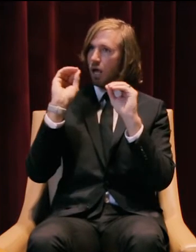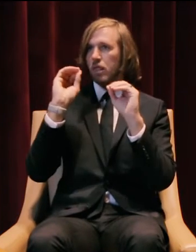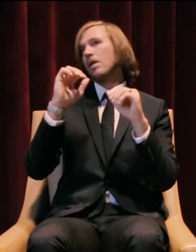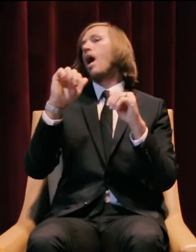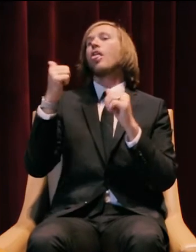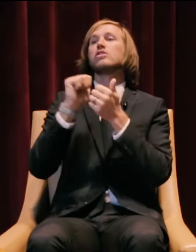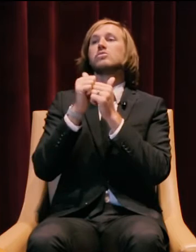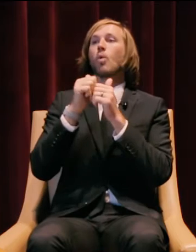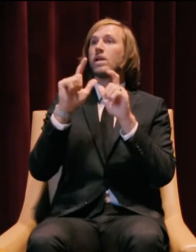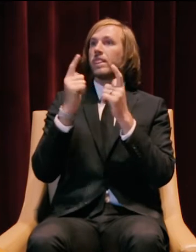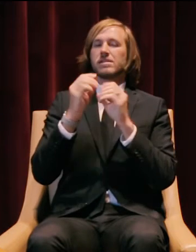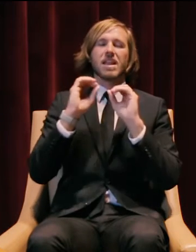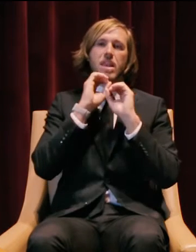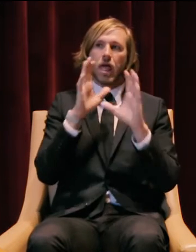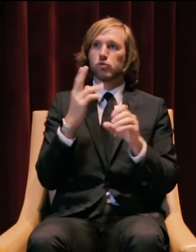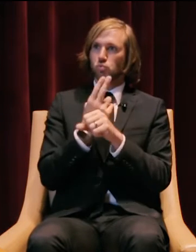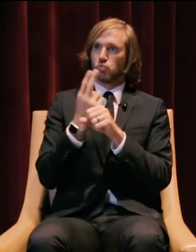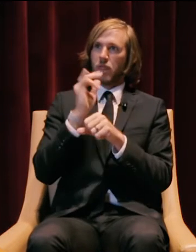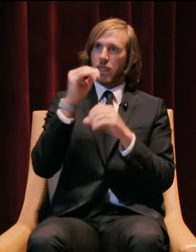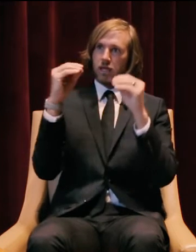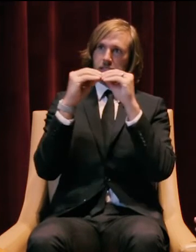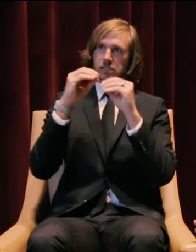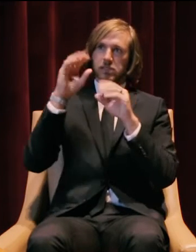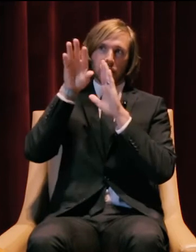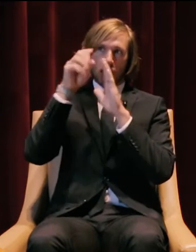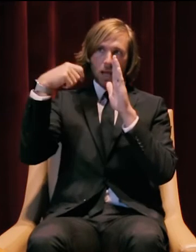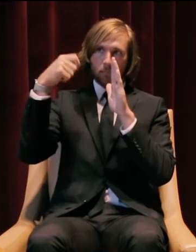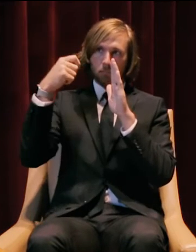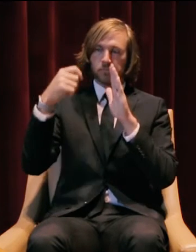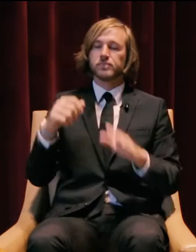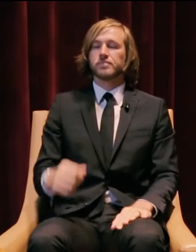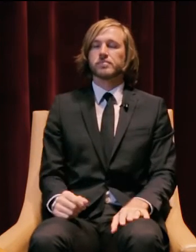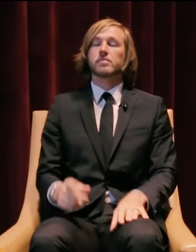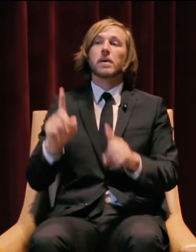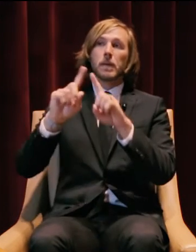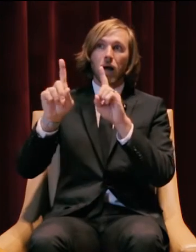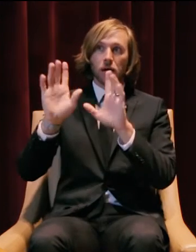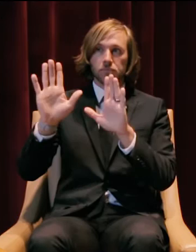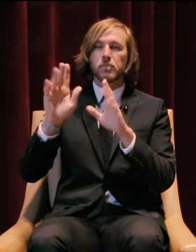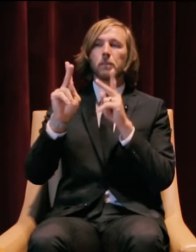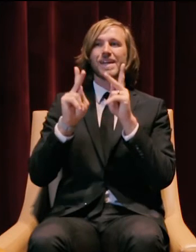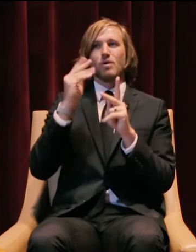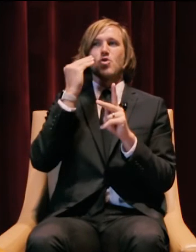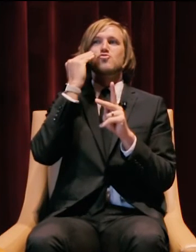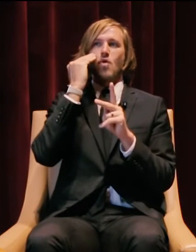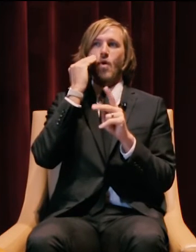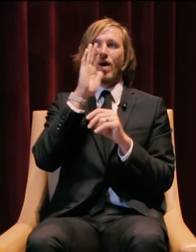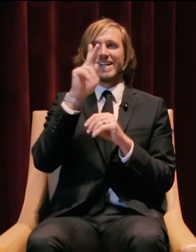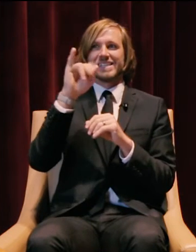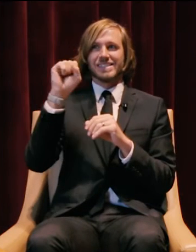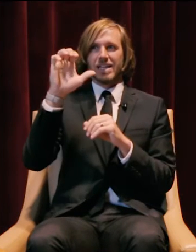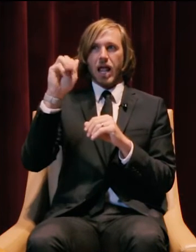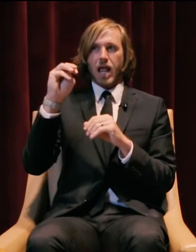other sports leagues utilize the KissCam video segment. But people know about the